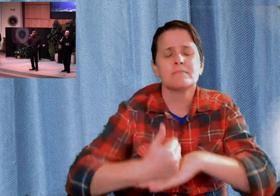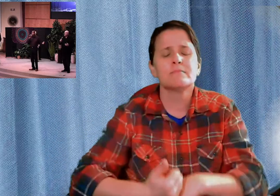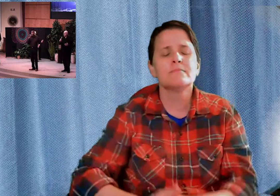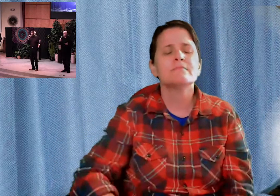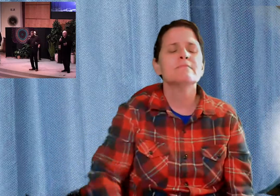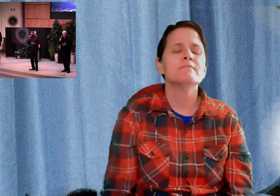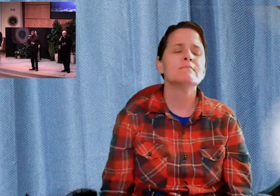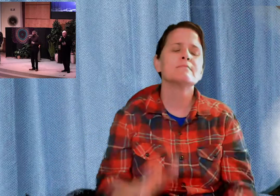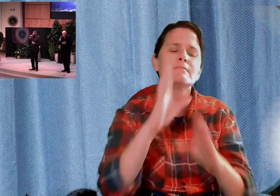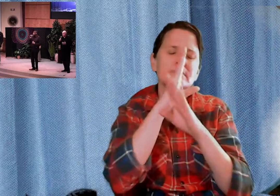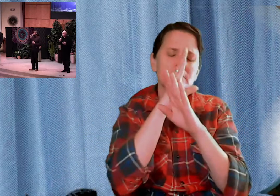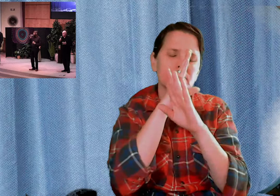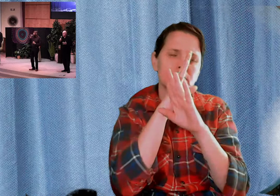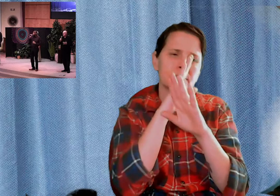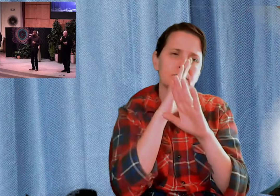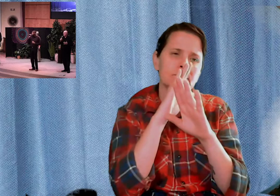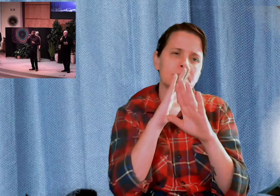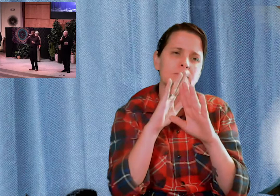earth. Be